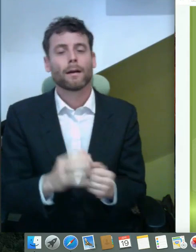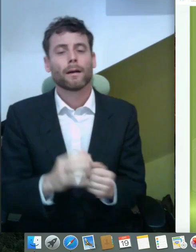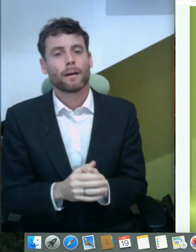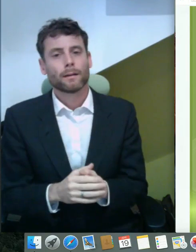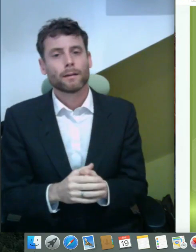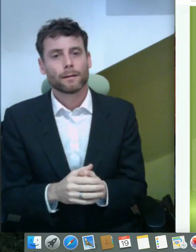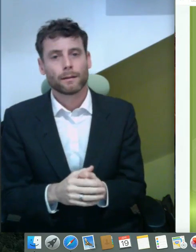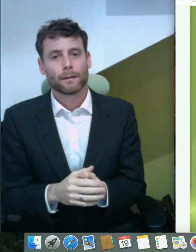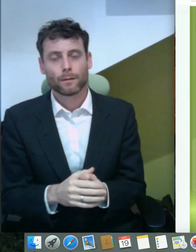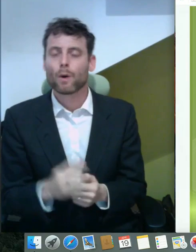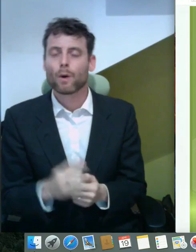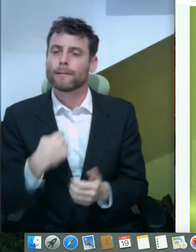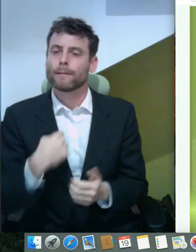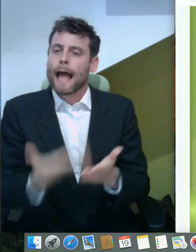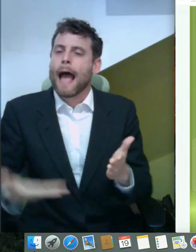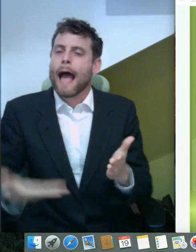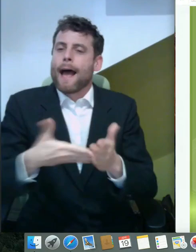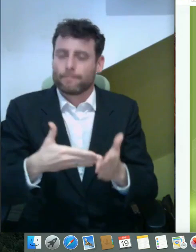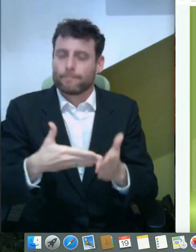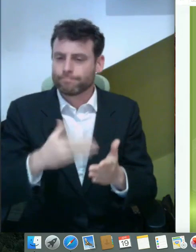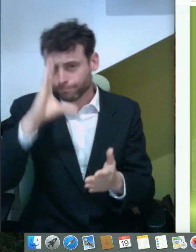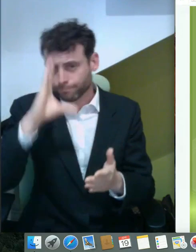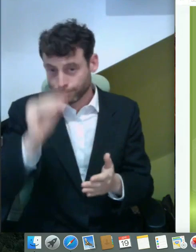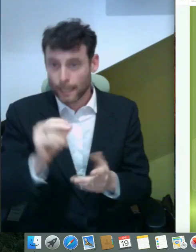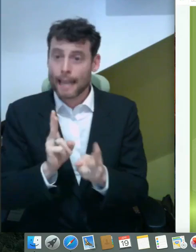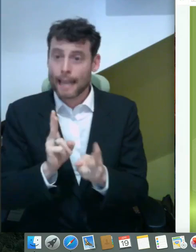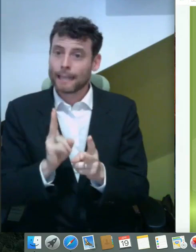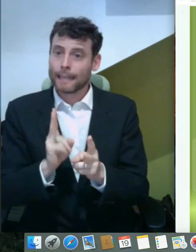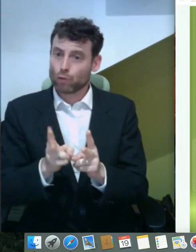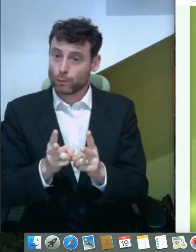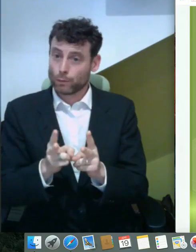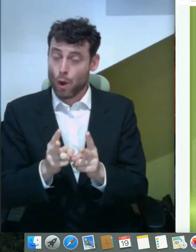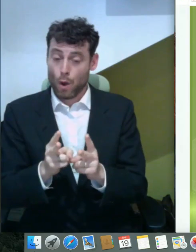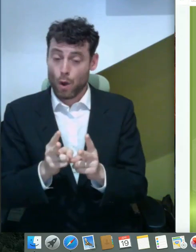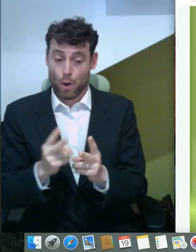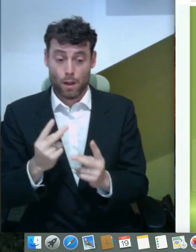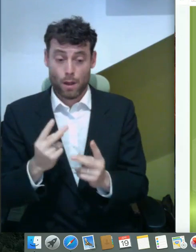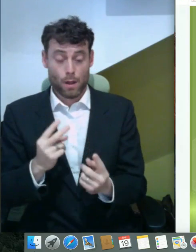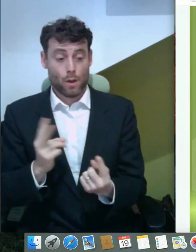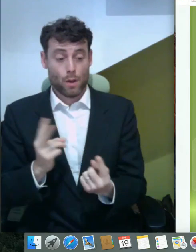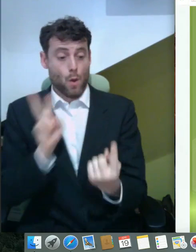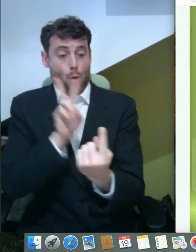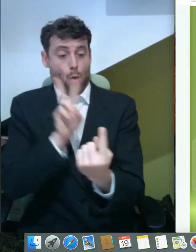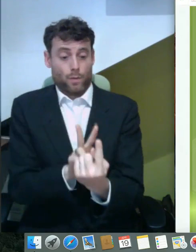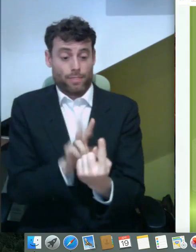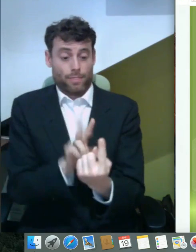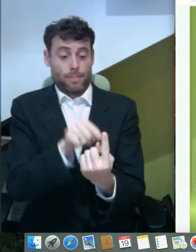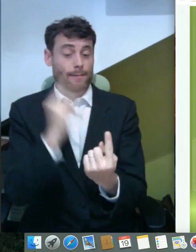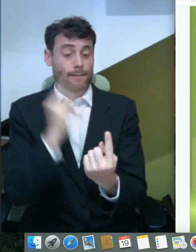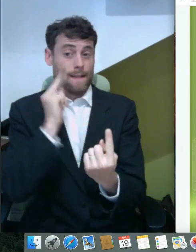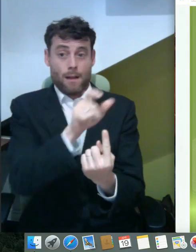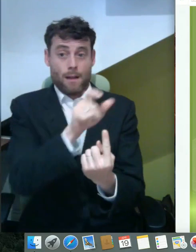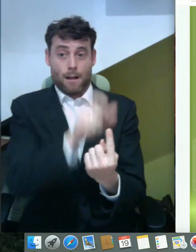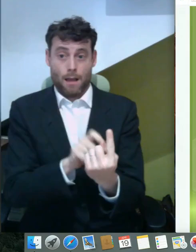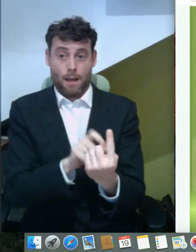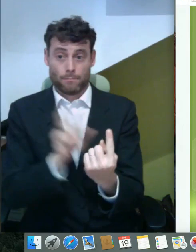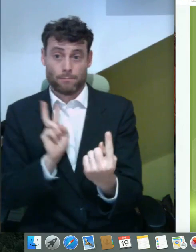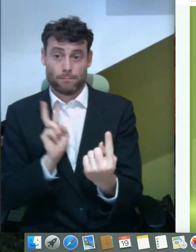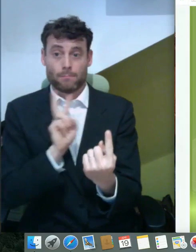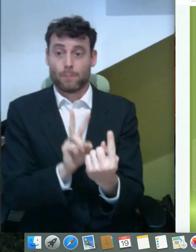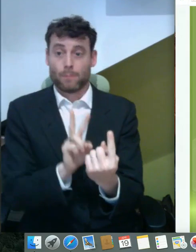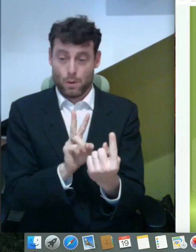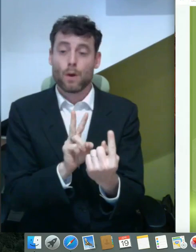One thing to say is that the interpreter should only be present with the deaf client, and